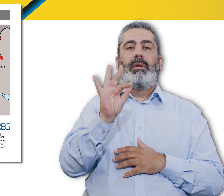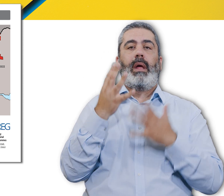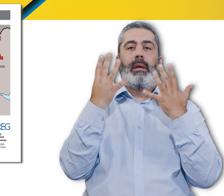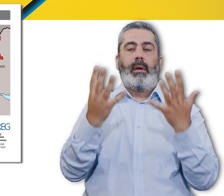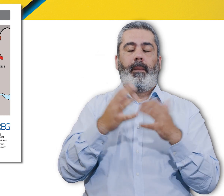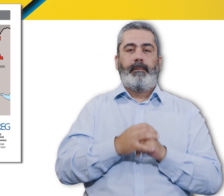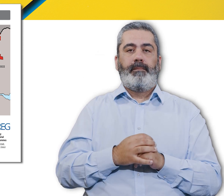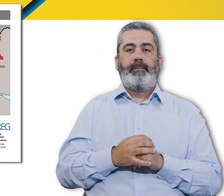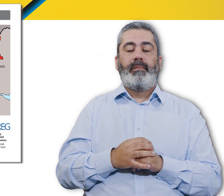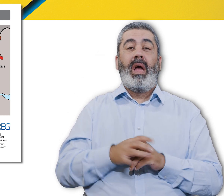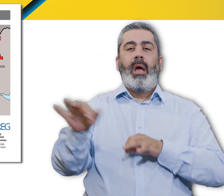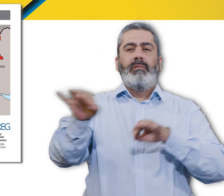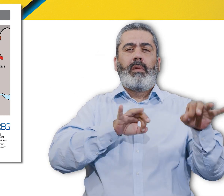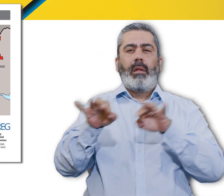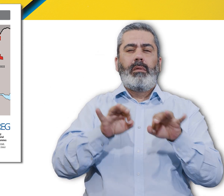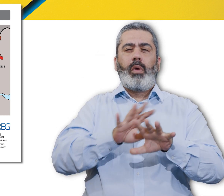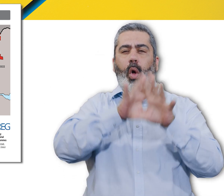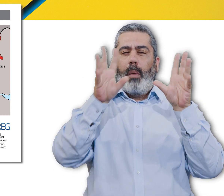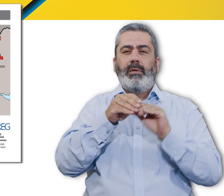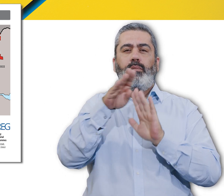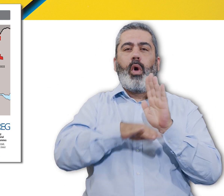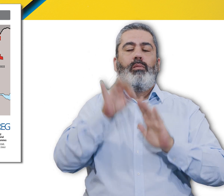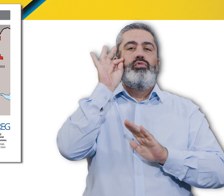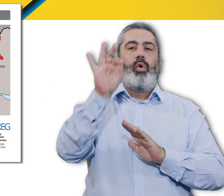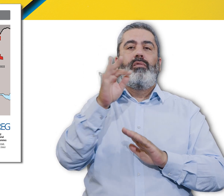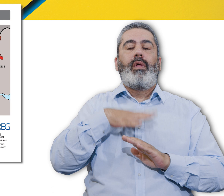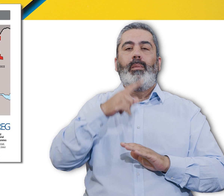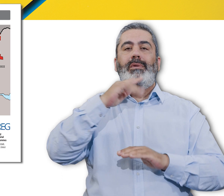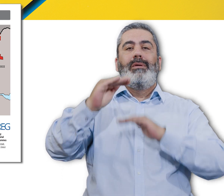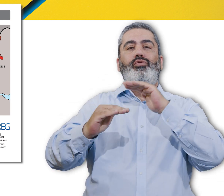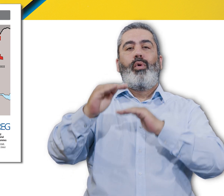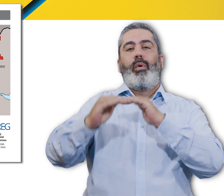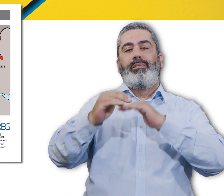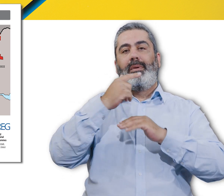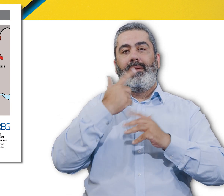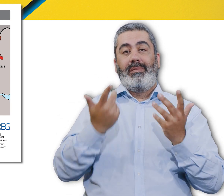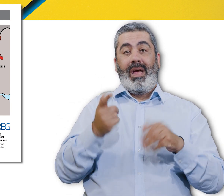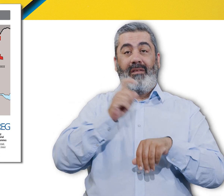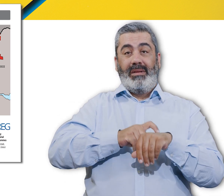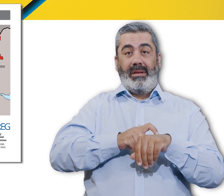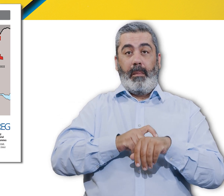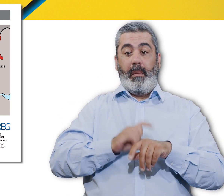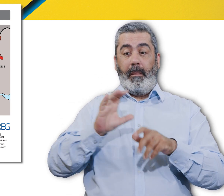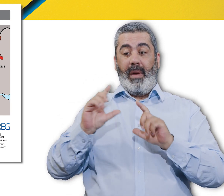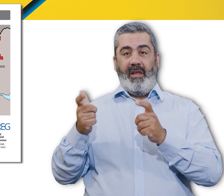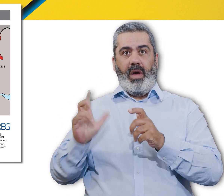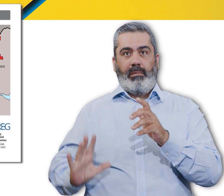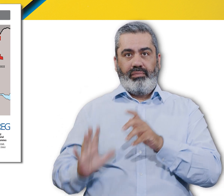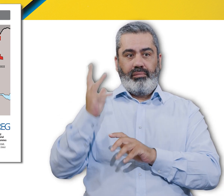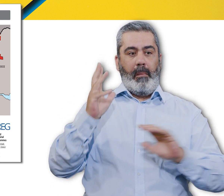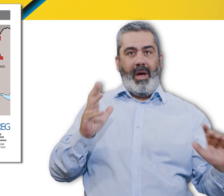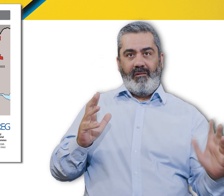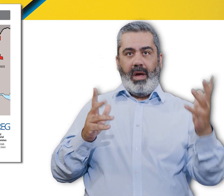C-2018-559. The overall strategy of the program is to find that balance between sustainable regional development and enhancement of